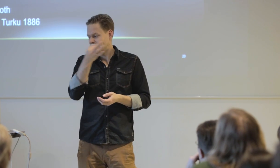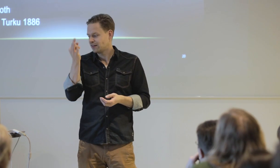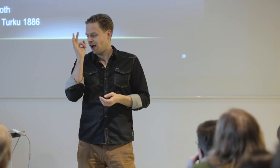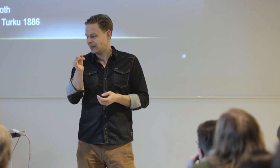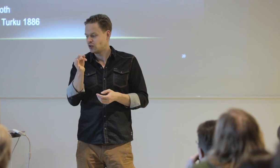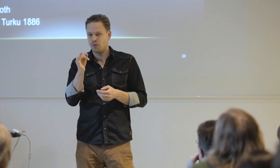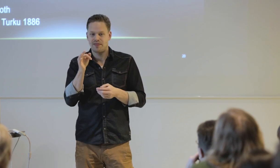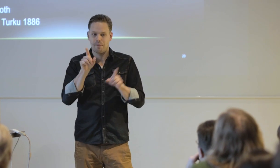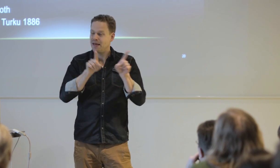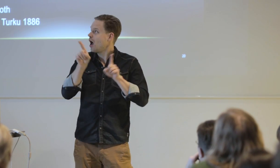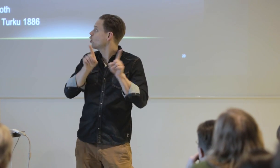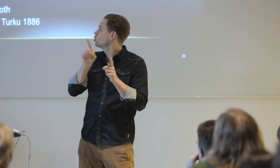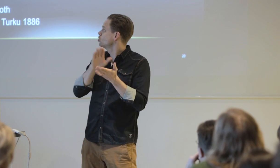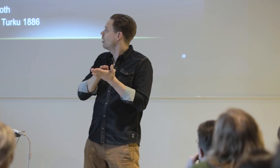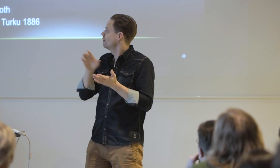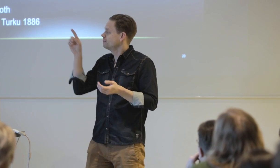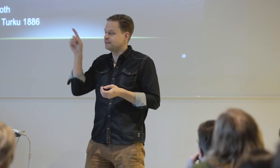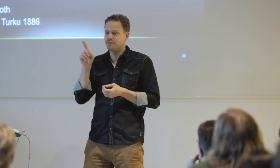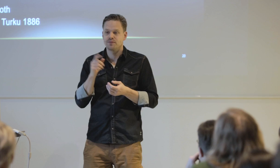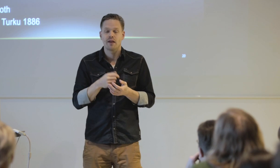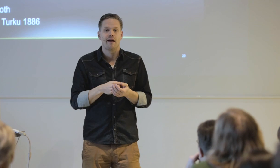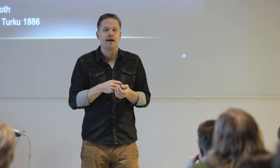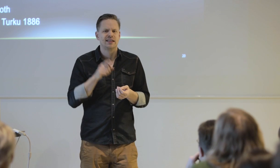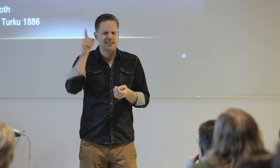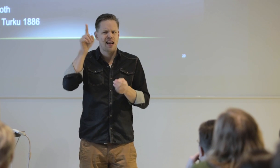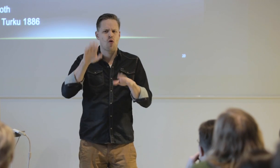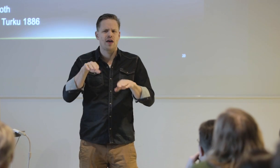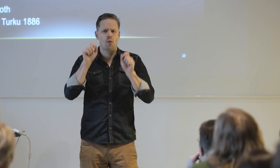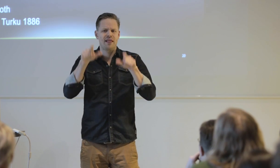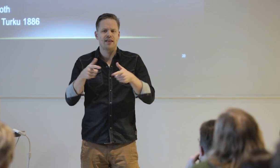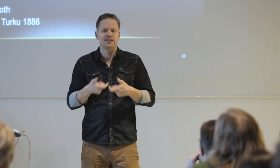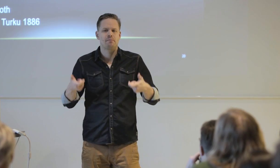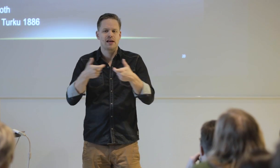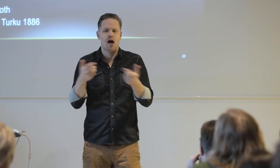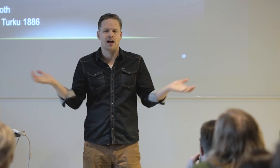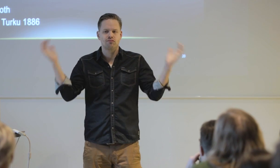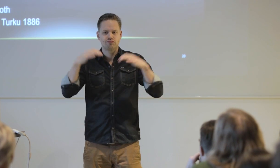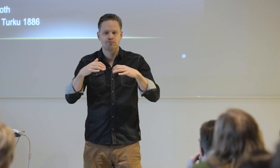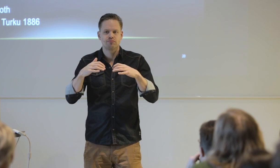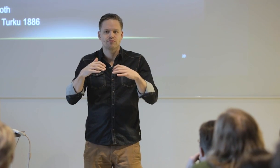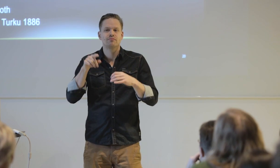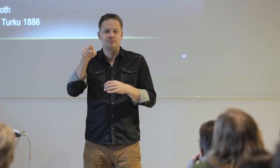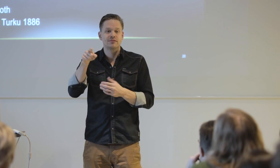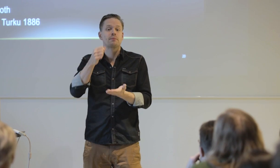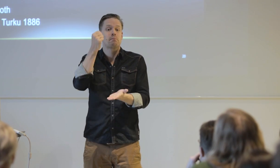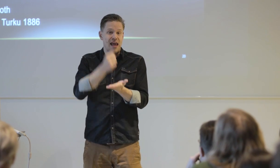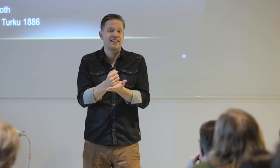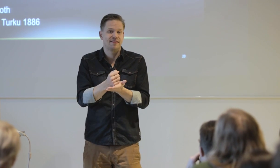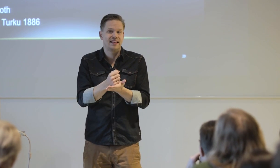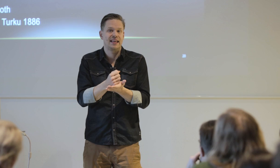coming up in 1880. And that was in Milan, in Italy. And they had a teacher's seminar there. And